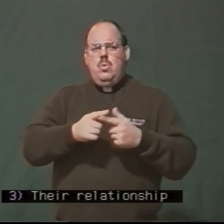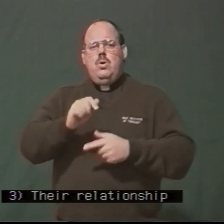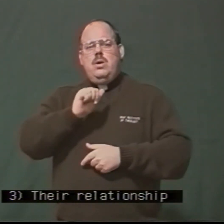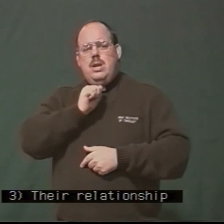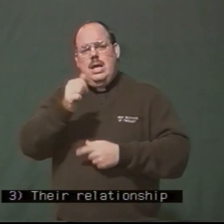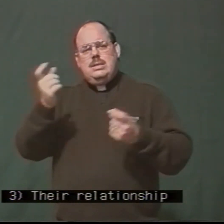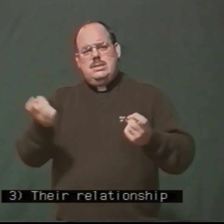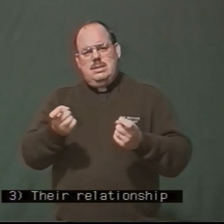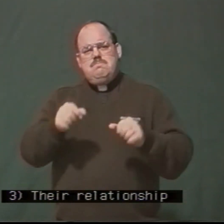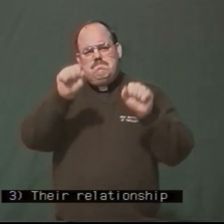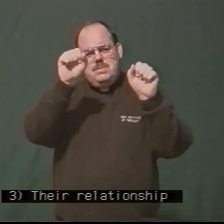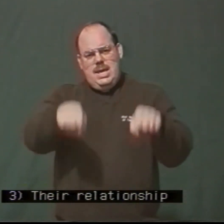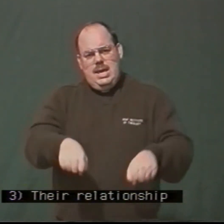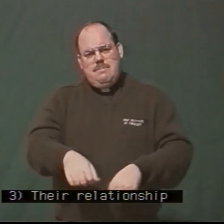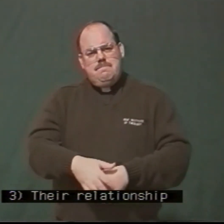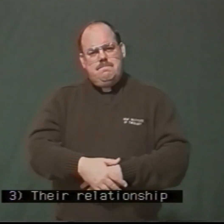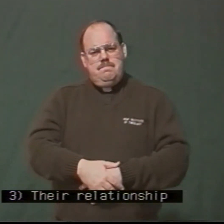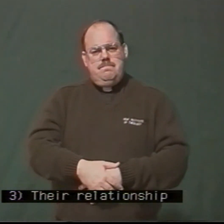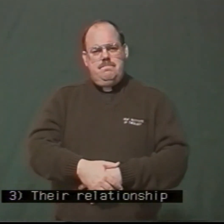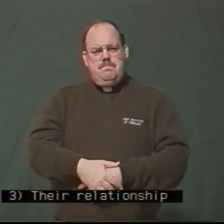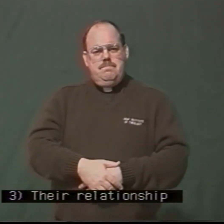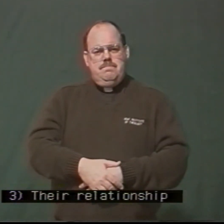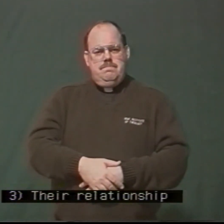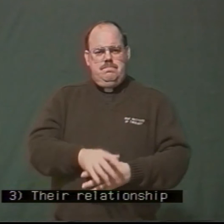Can. 3. The relationship